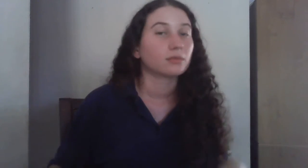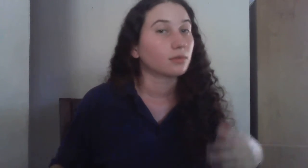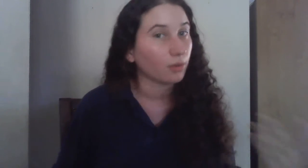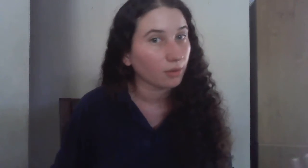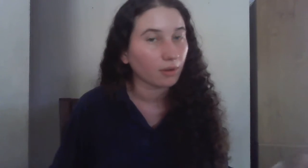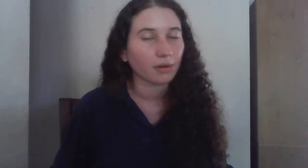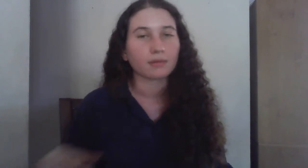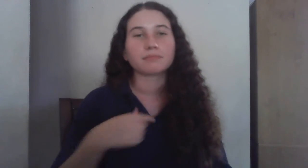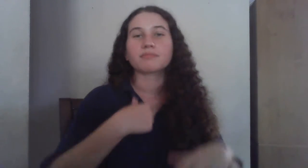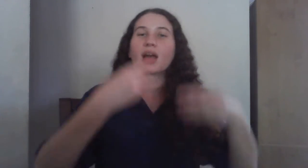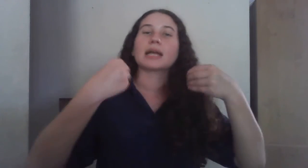Or,